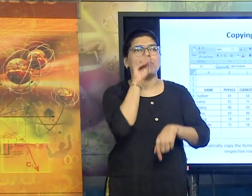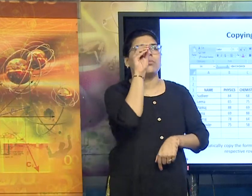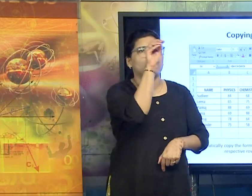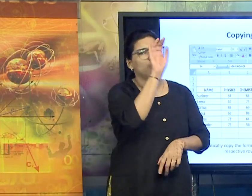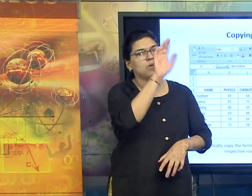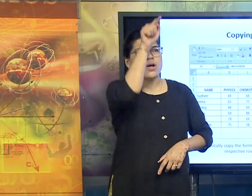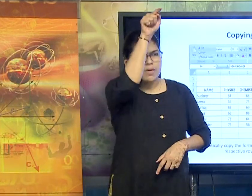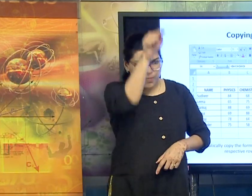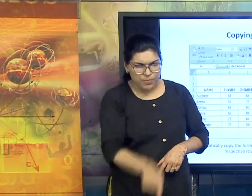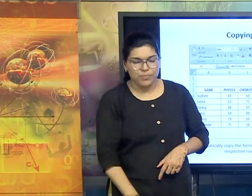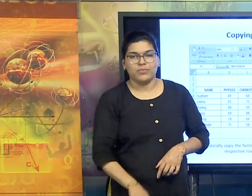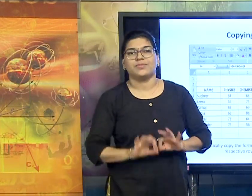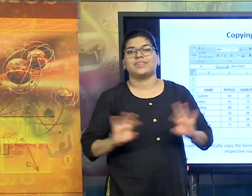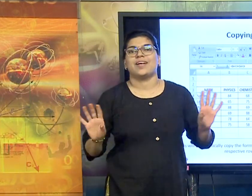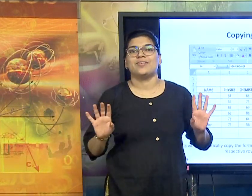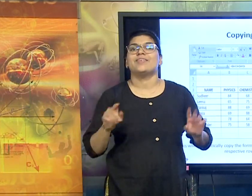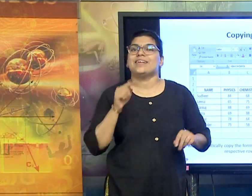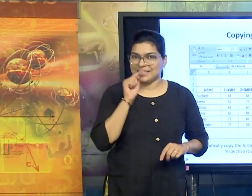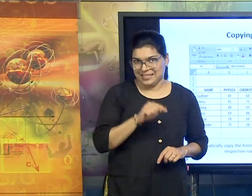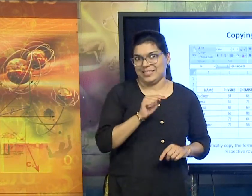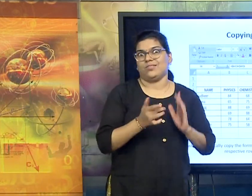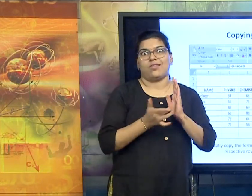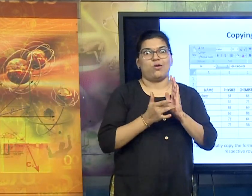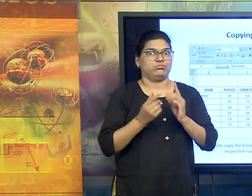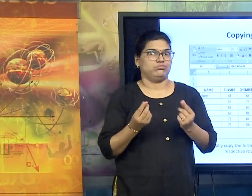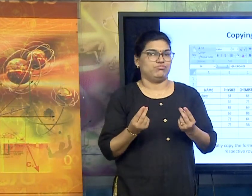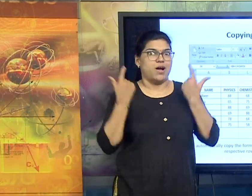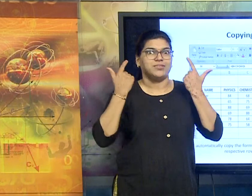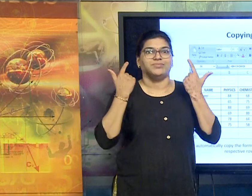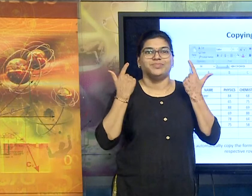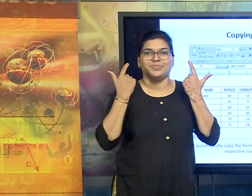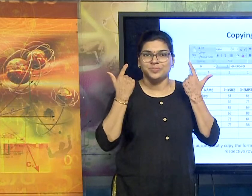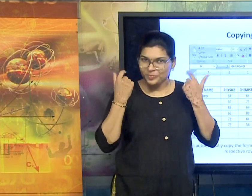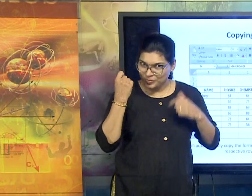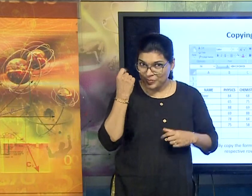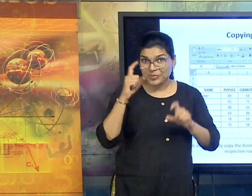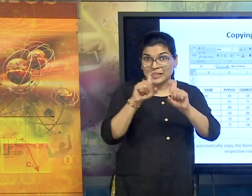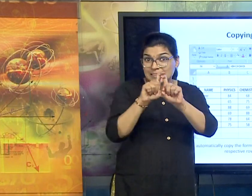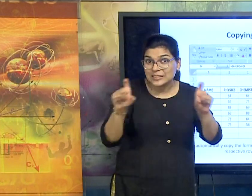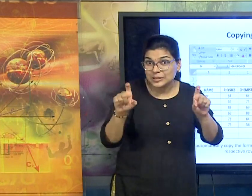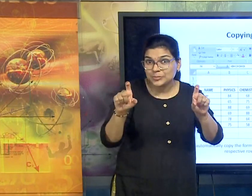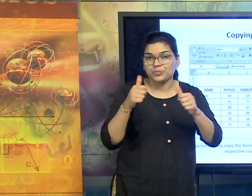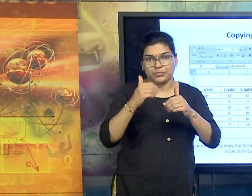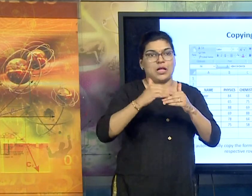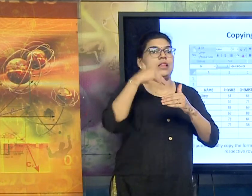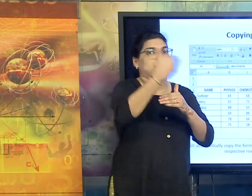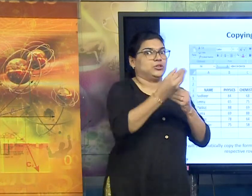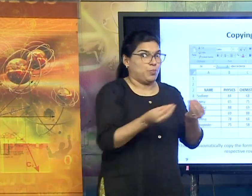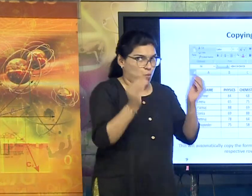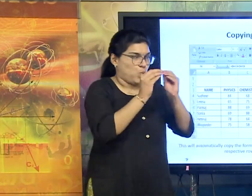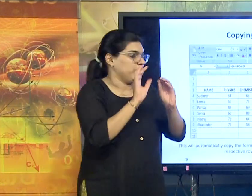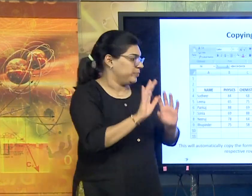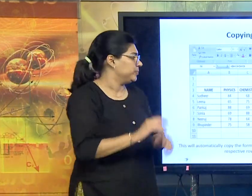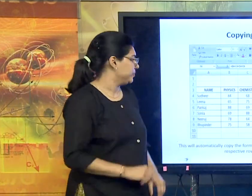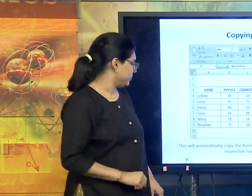sometimes more than 100, then how would you every time do the formula and then do the total? So this is a shortcut